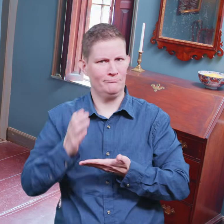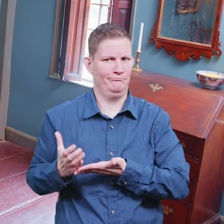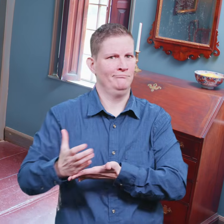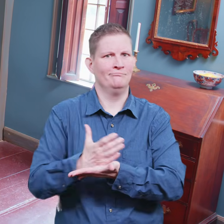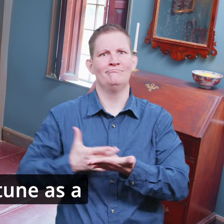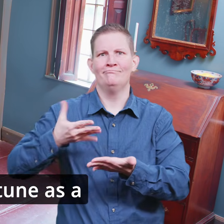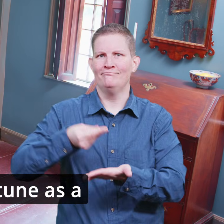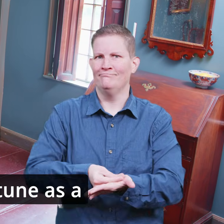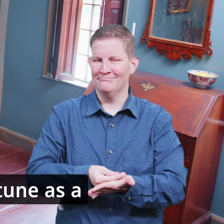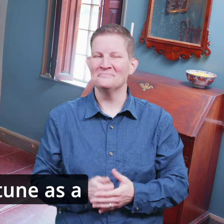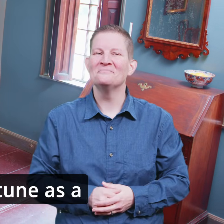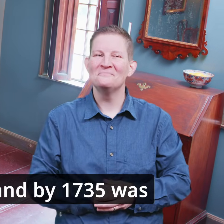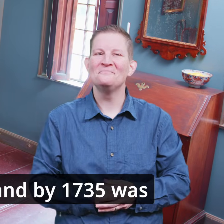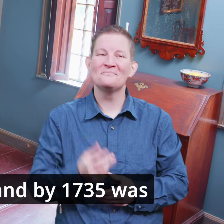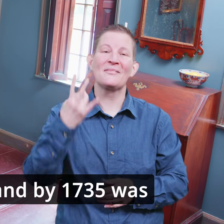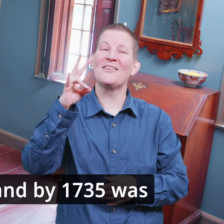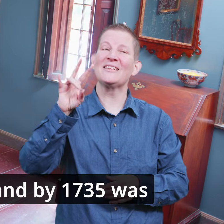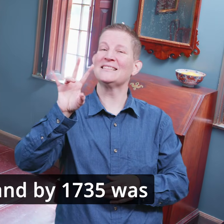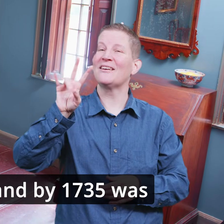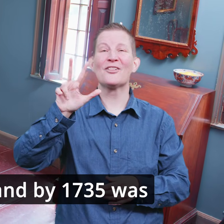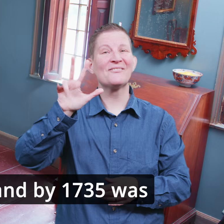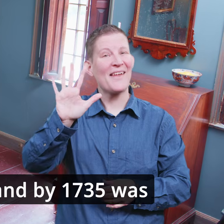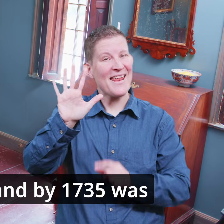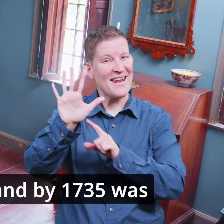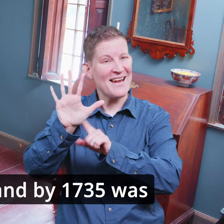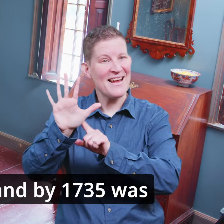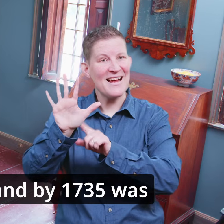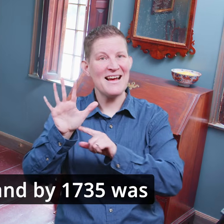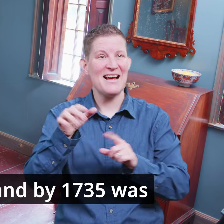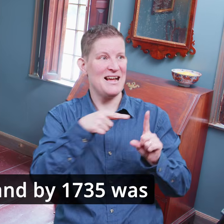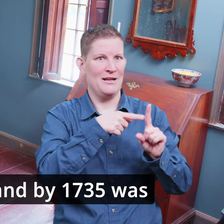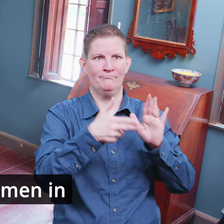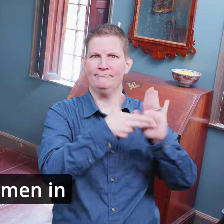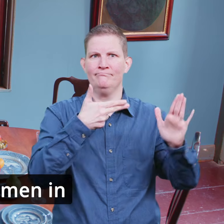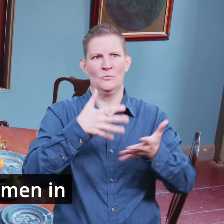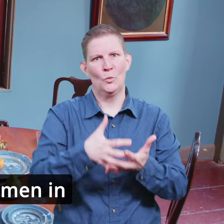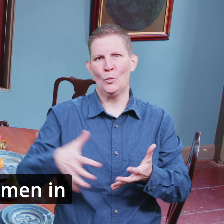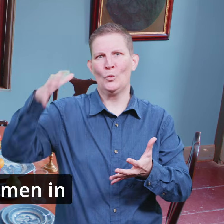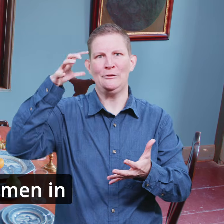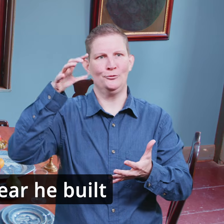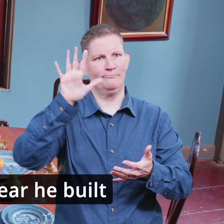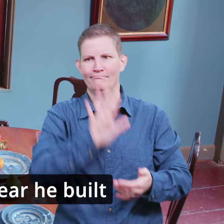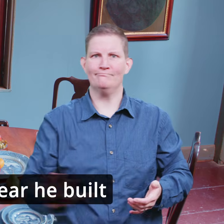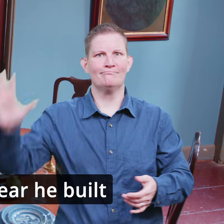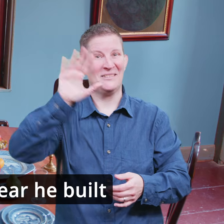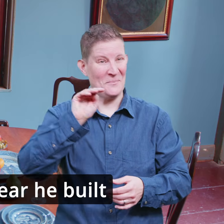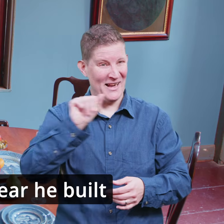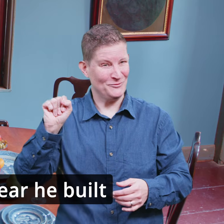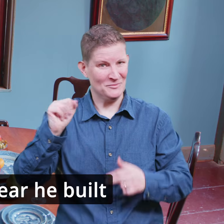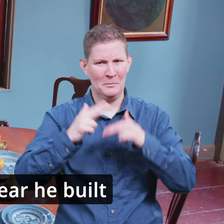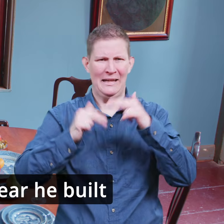Boston. Thomas made a fortune as a merchant and landowner, and by 1735 was one of the richest men in